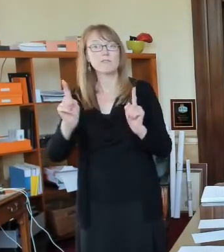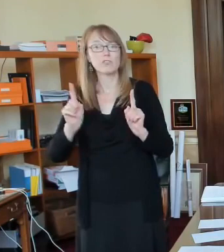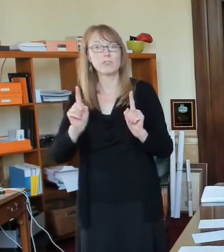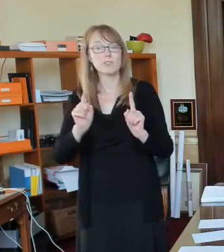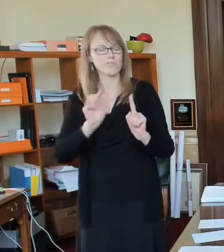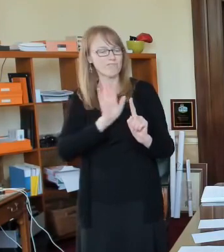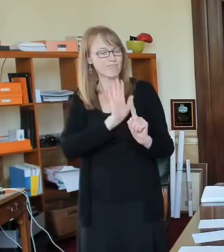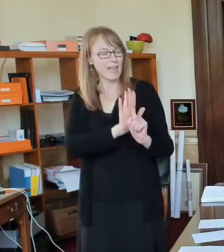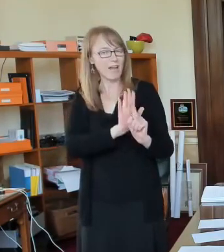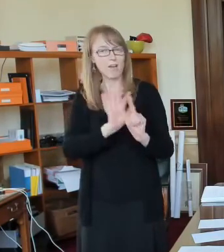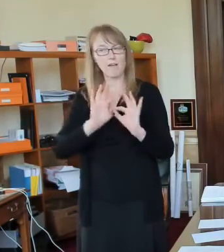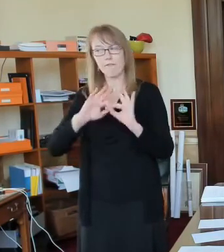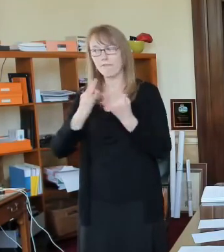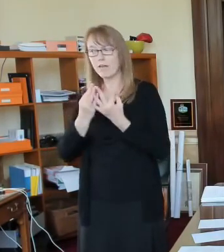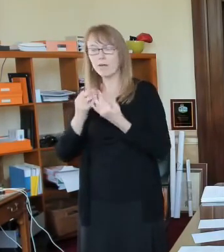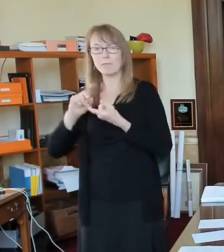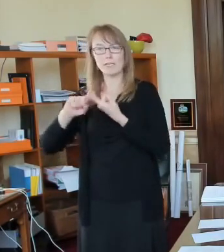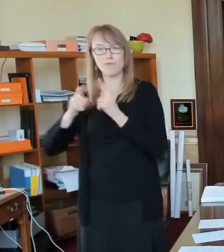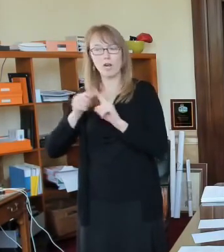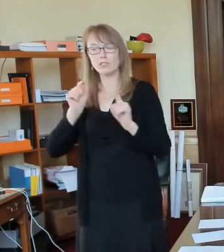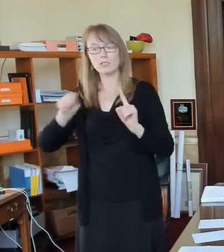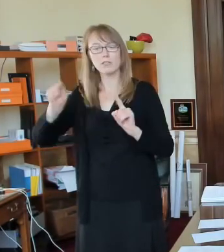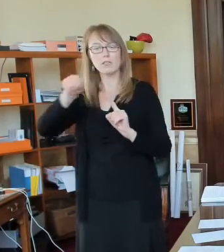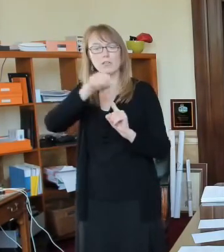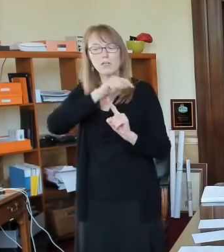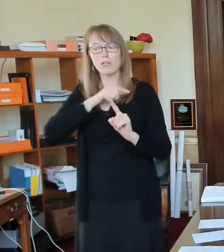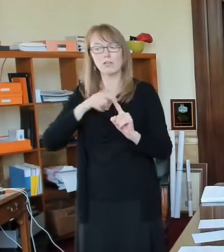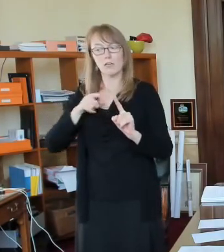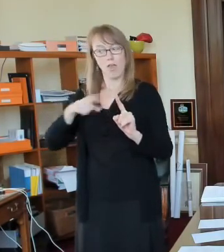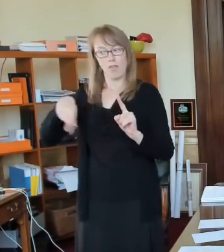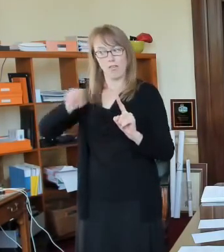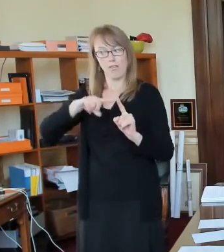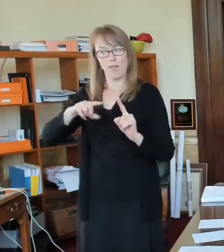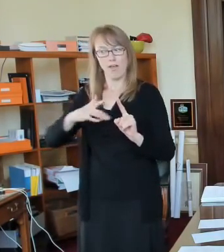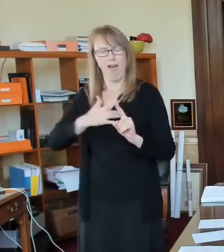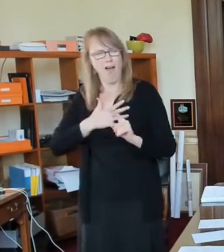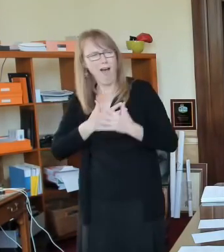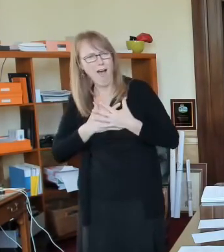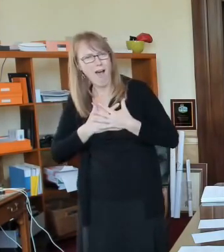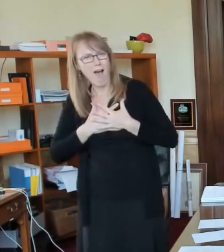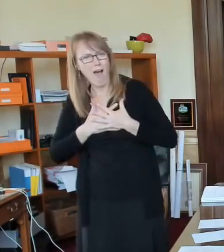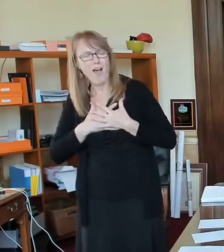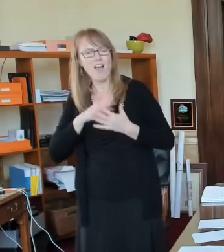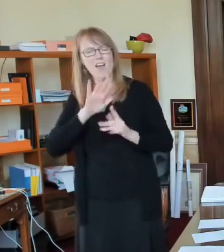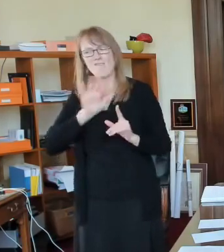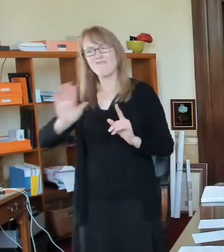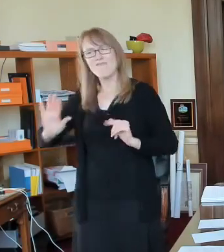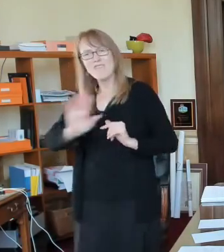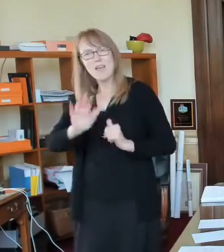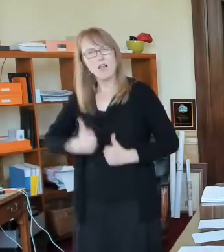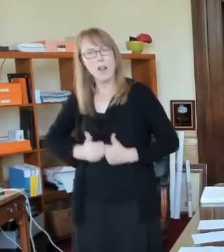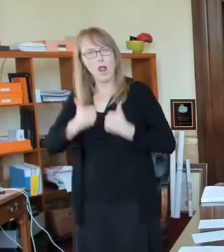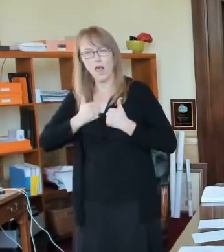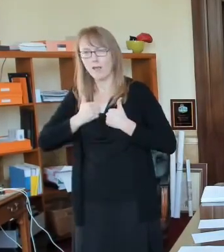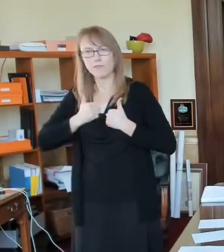probably heard that the youngest person who was injured, and he's very seriously injured,